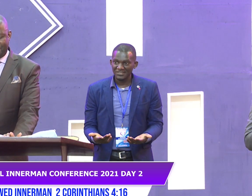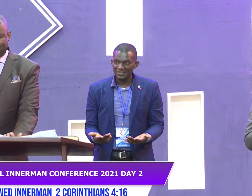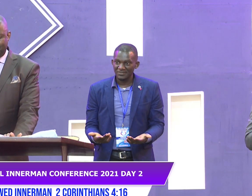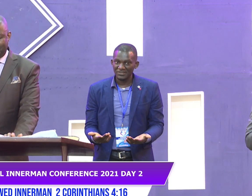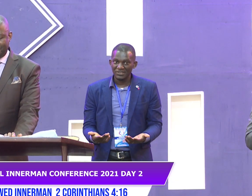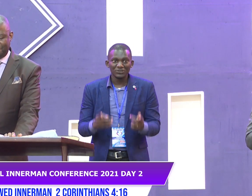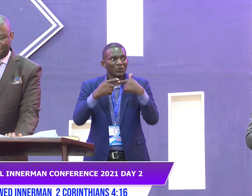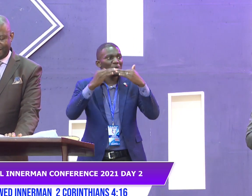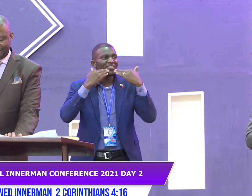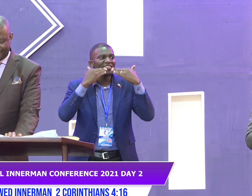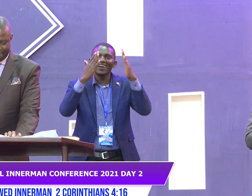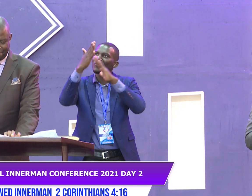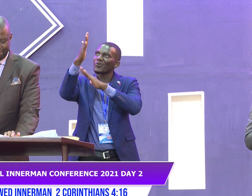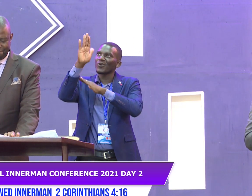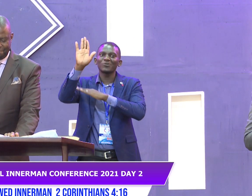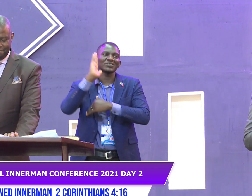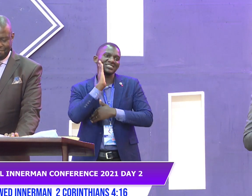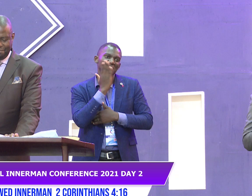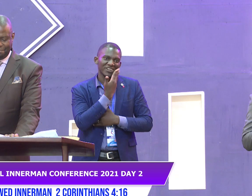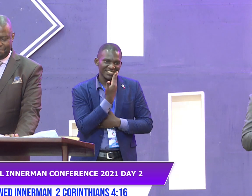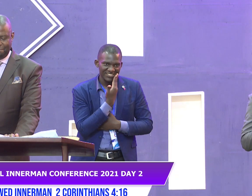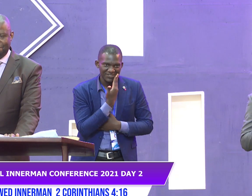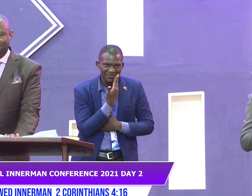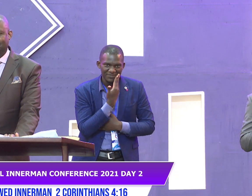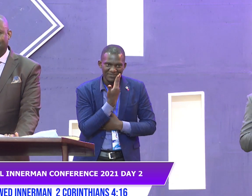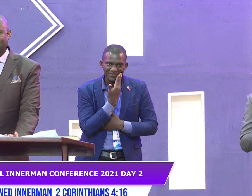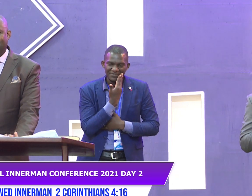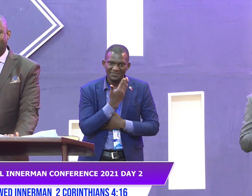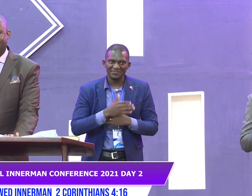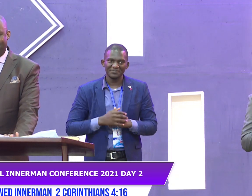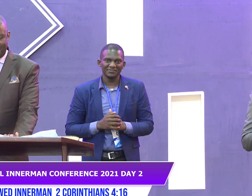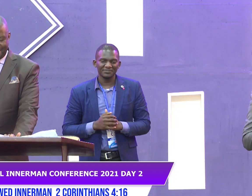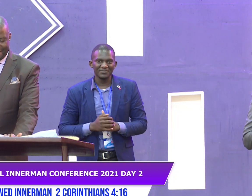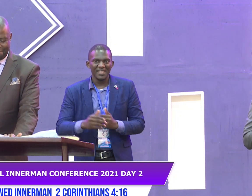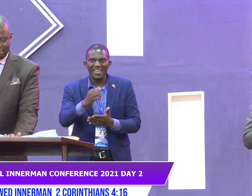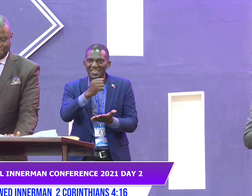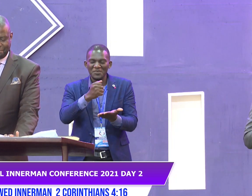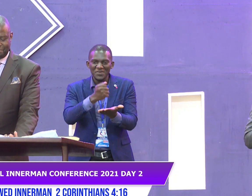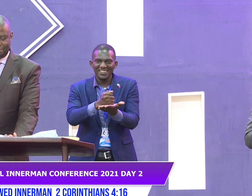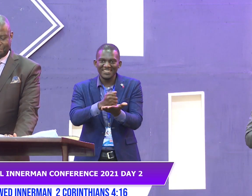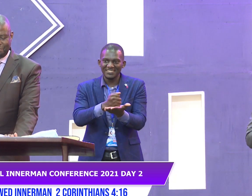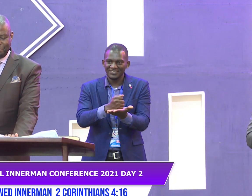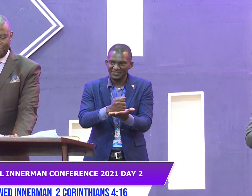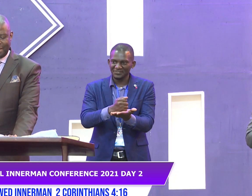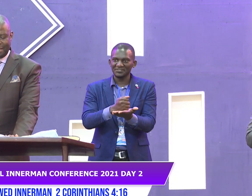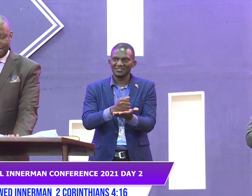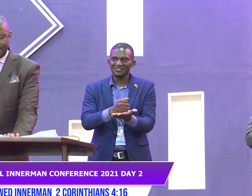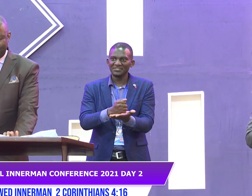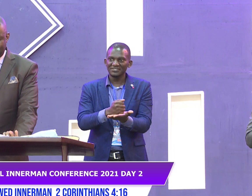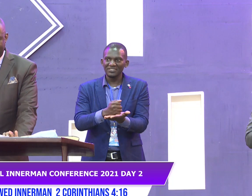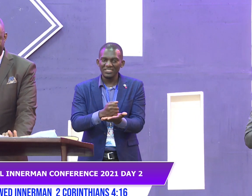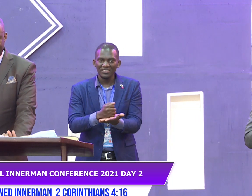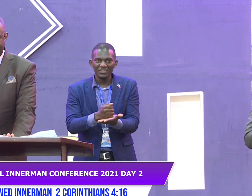in 2021. So we thank him for the grace. Amen. Amen.